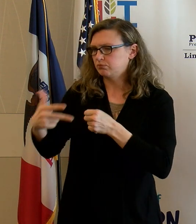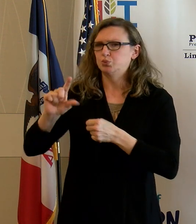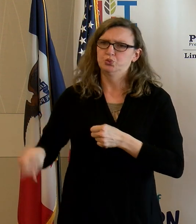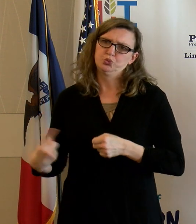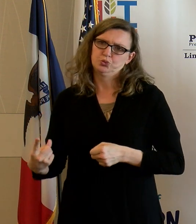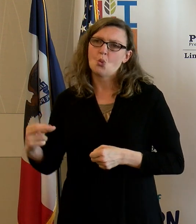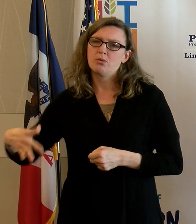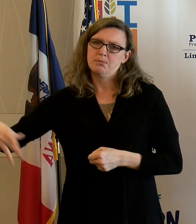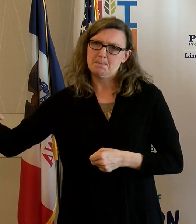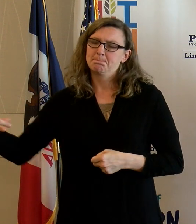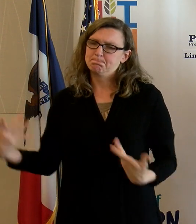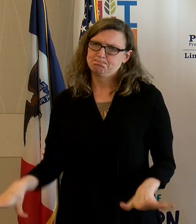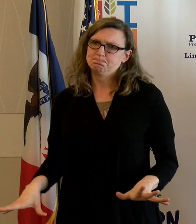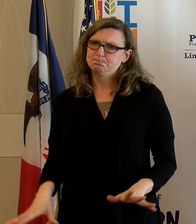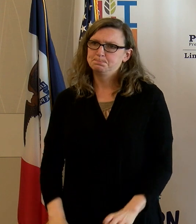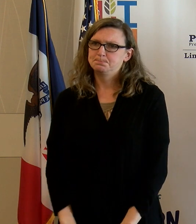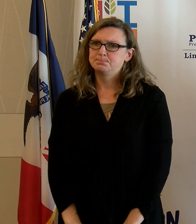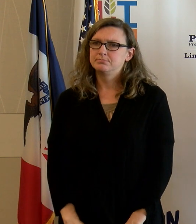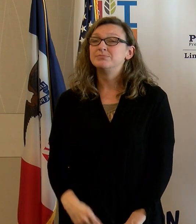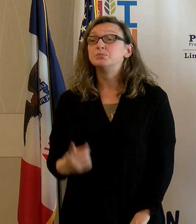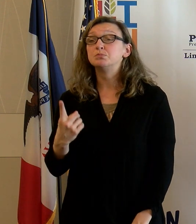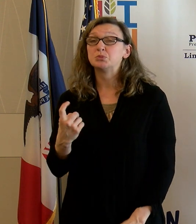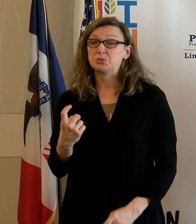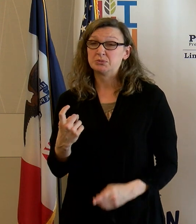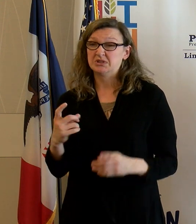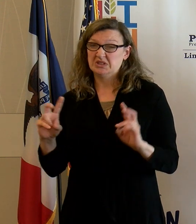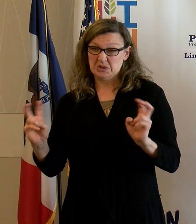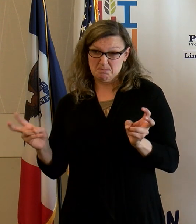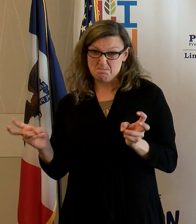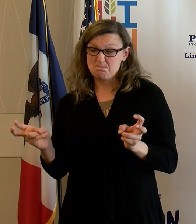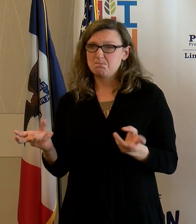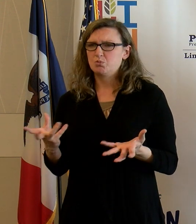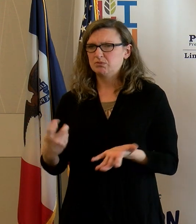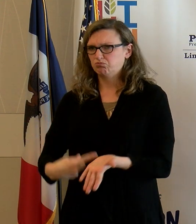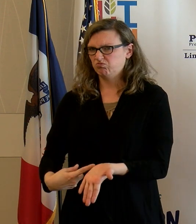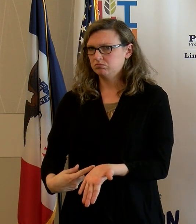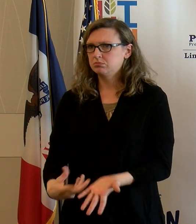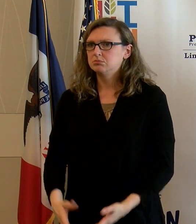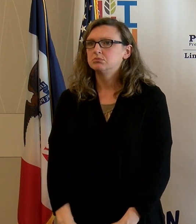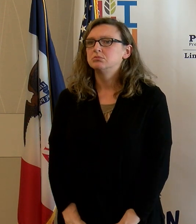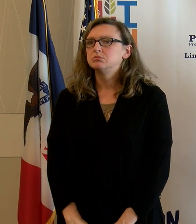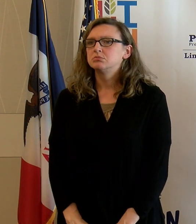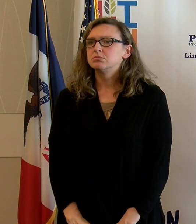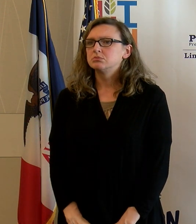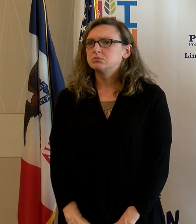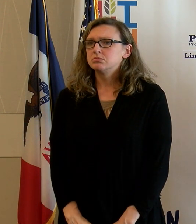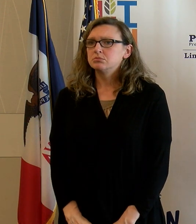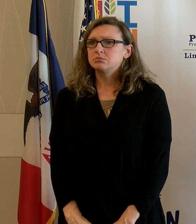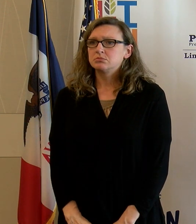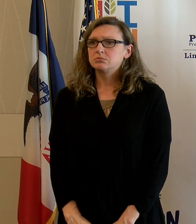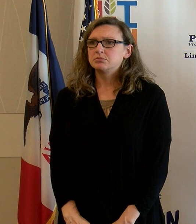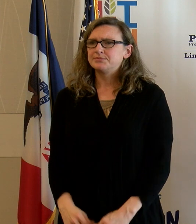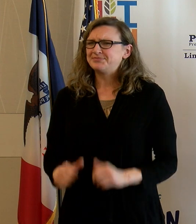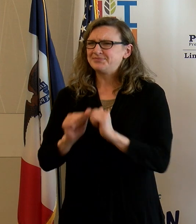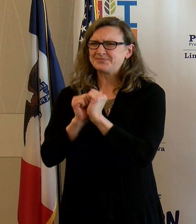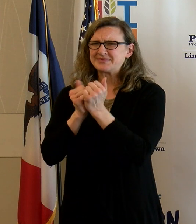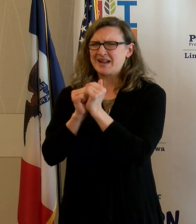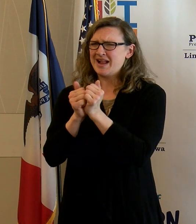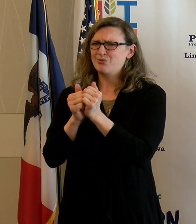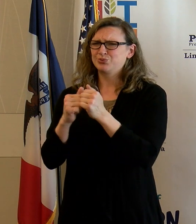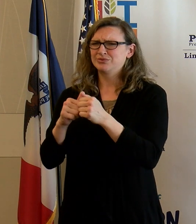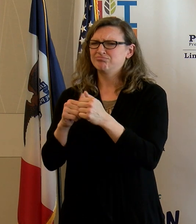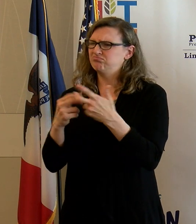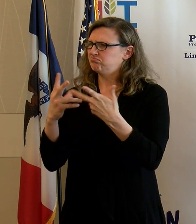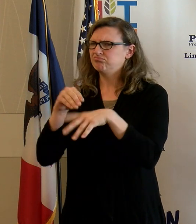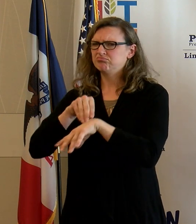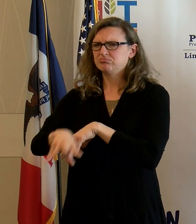One final thing, we were asked, how's this affecting the transactions between the community and law enforcement? Well, it has changed, obviously.